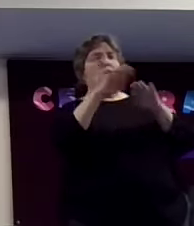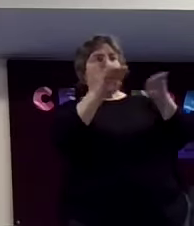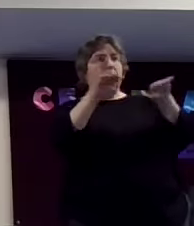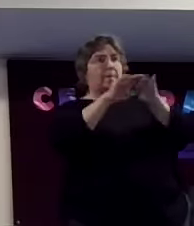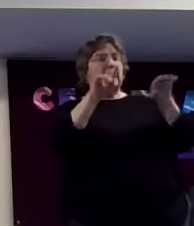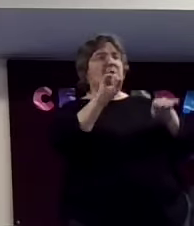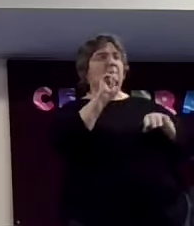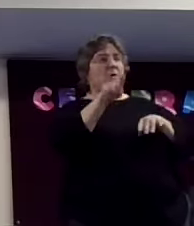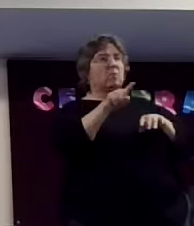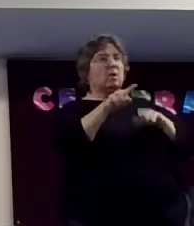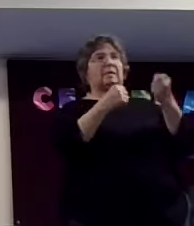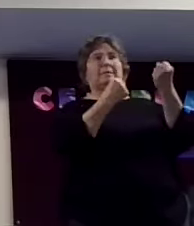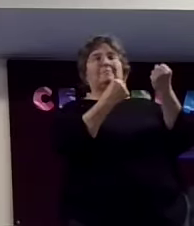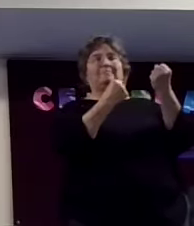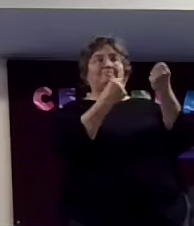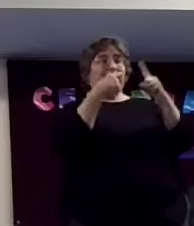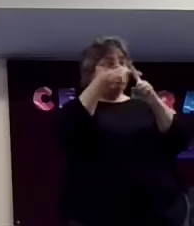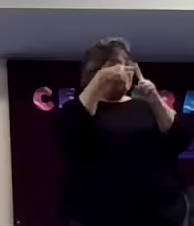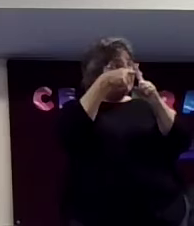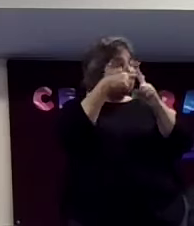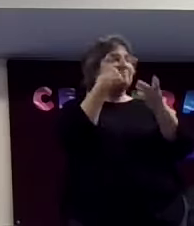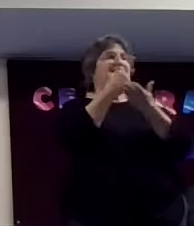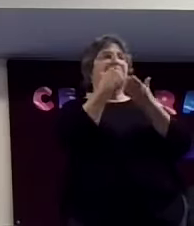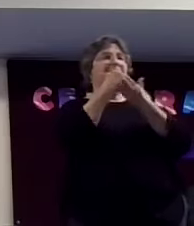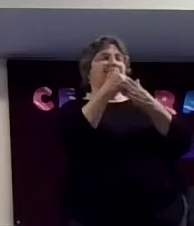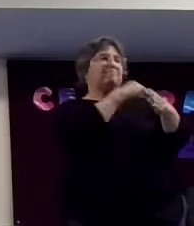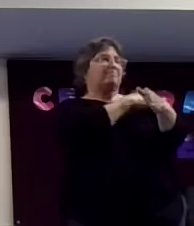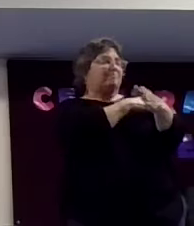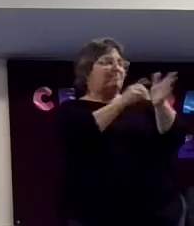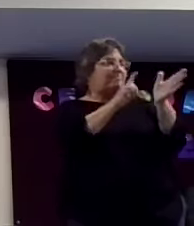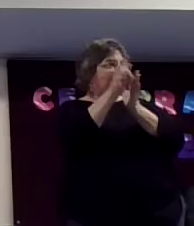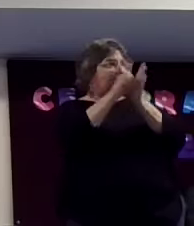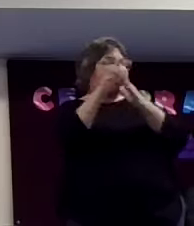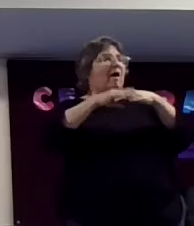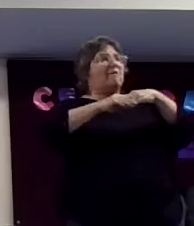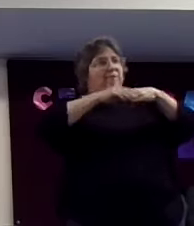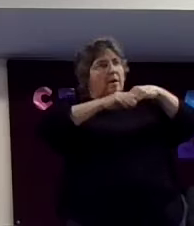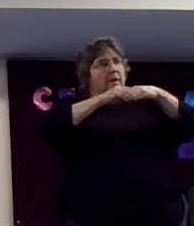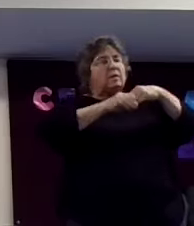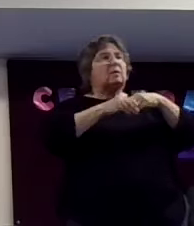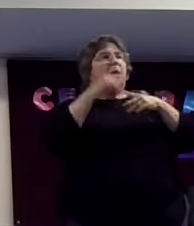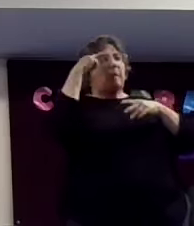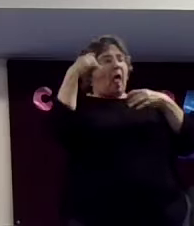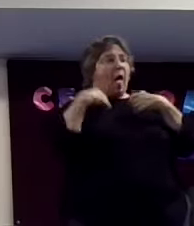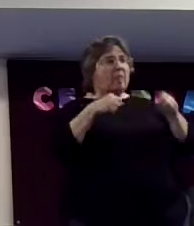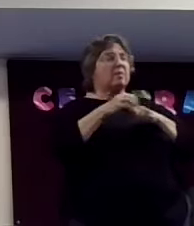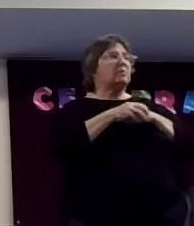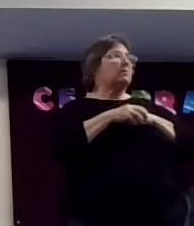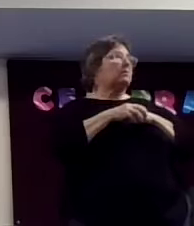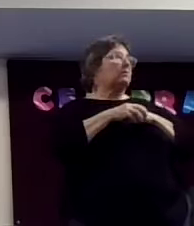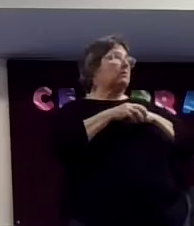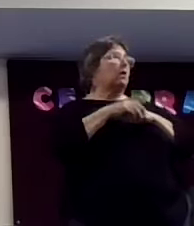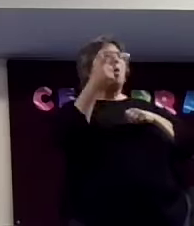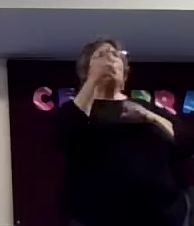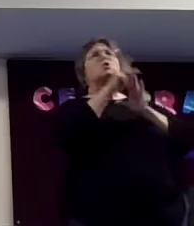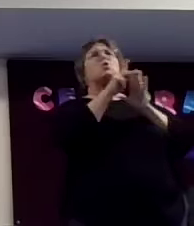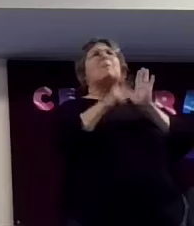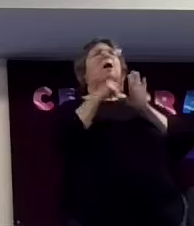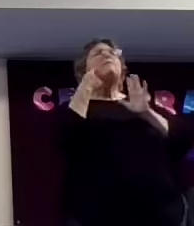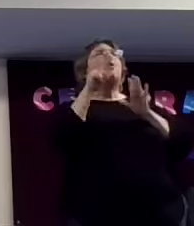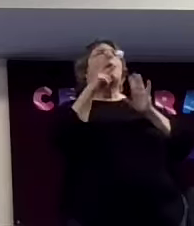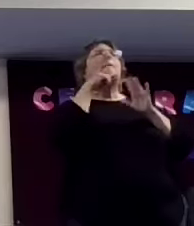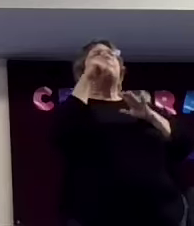can be extremely advantageous to help with muscle development, flexibility, mental health. So what would your policies